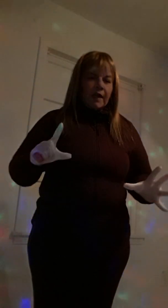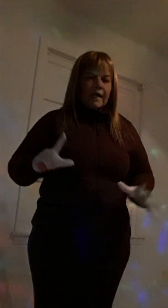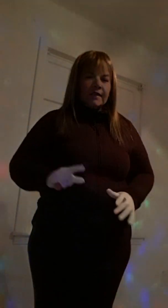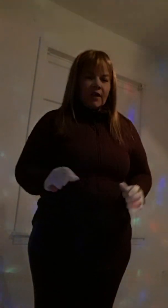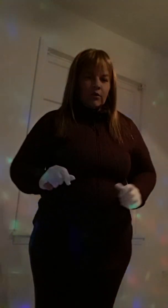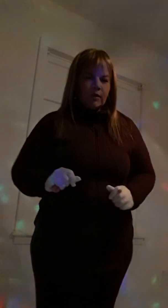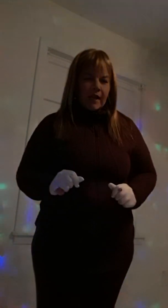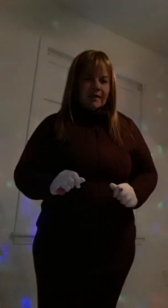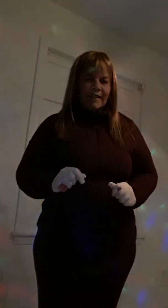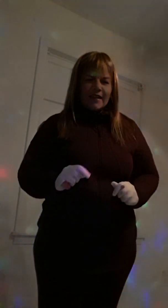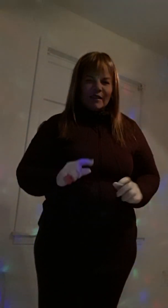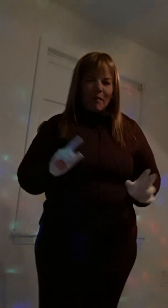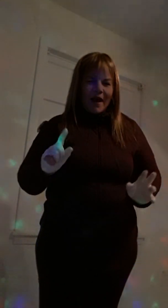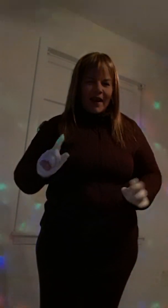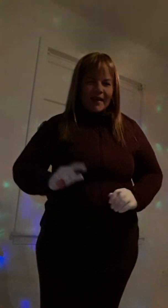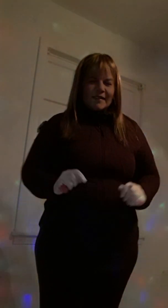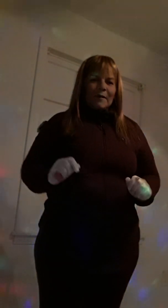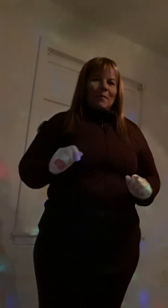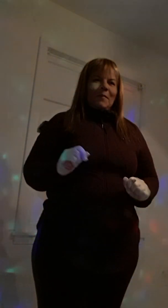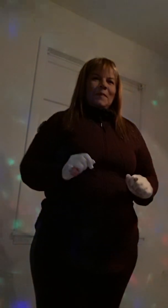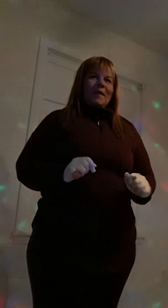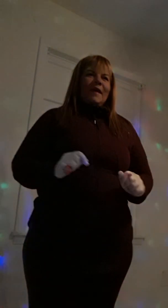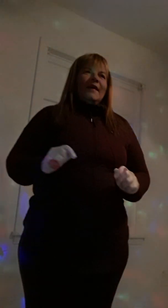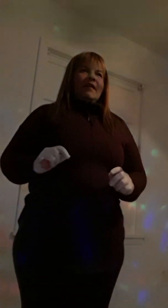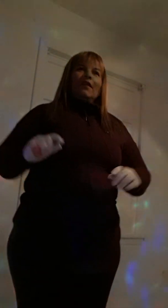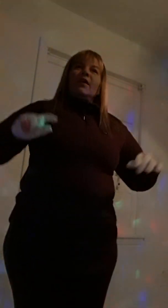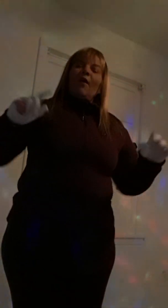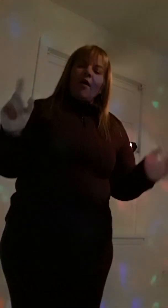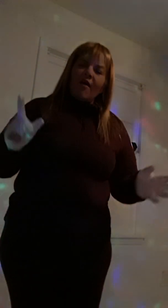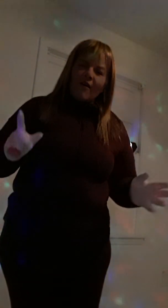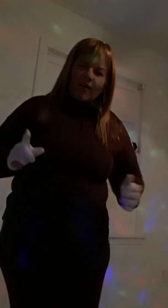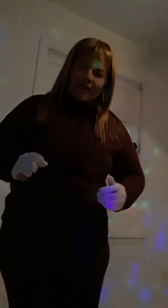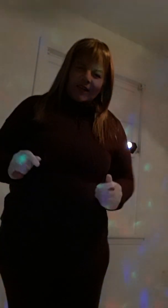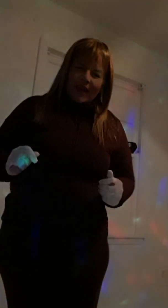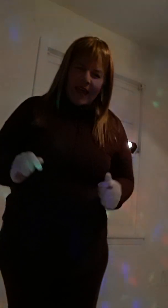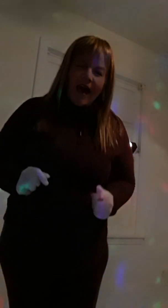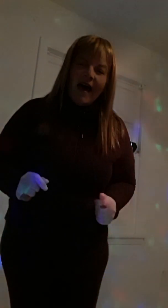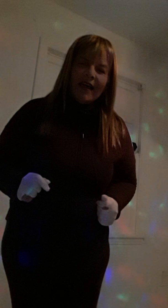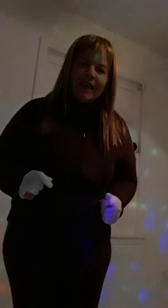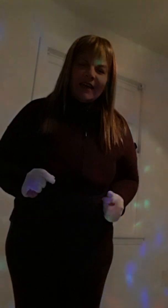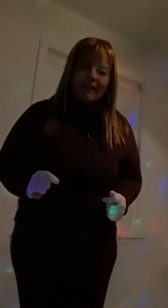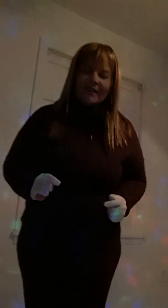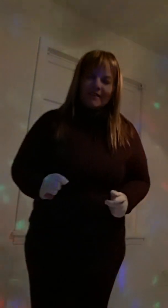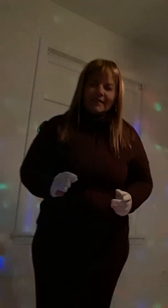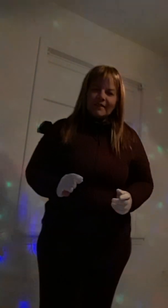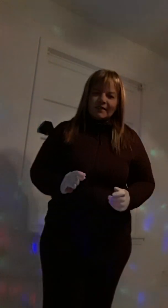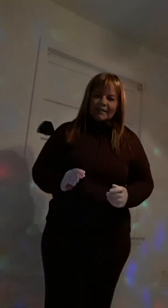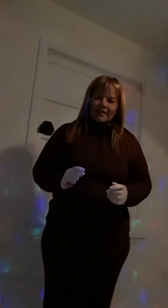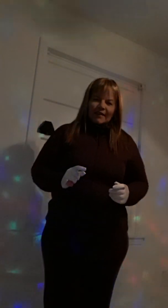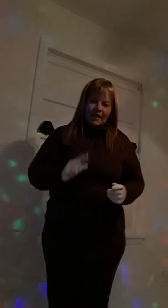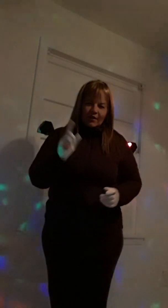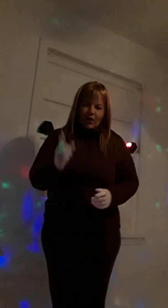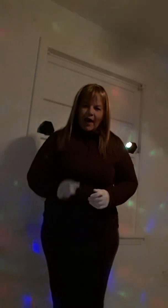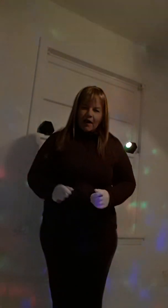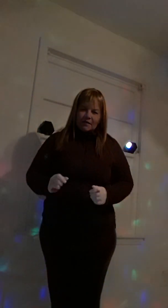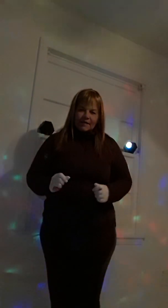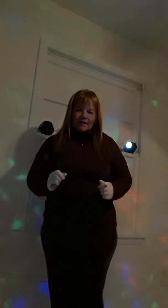las circunstancias malas that there are, que hay in their lives,